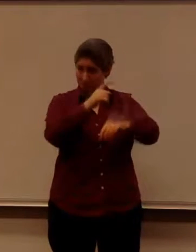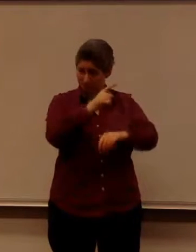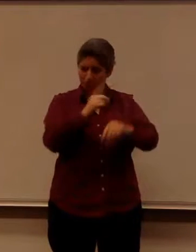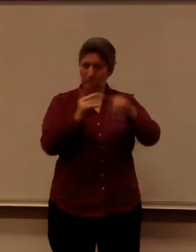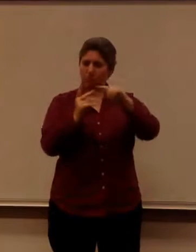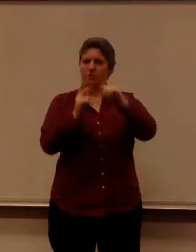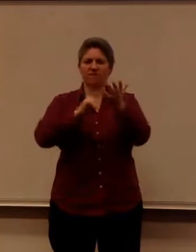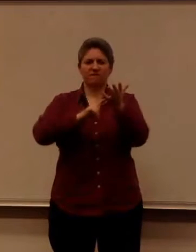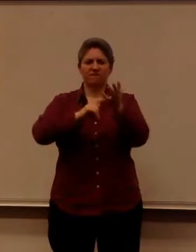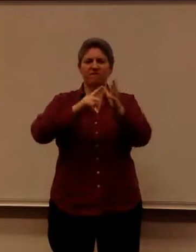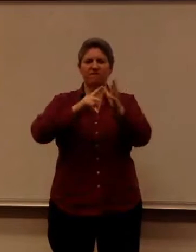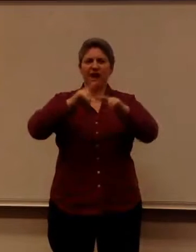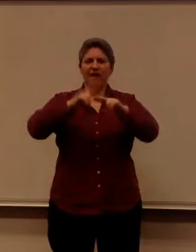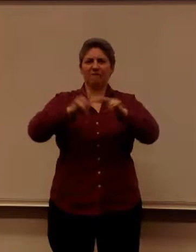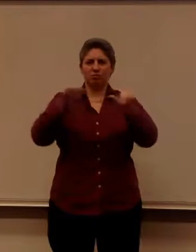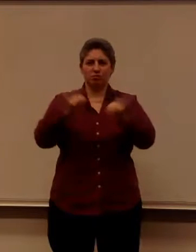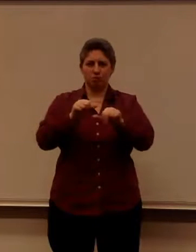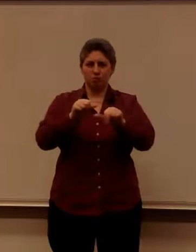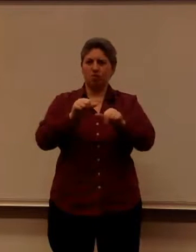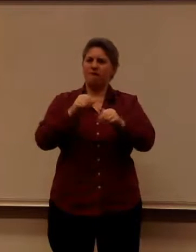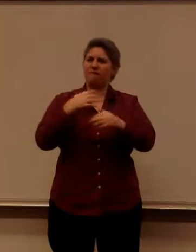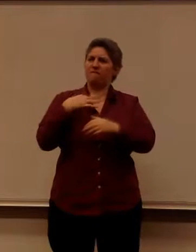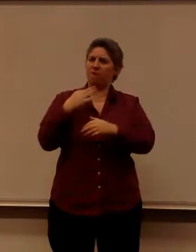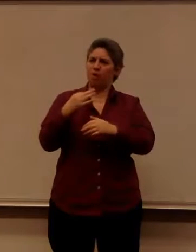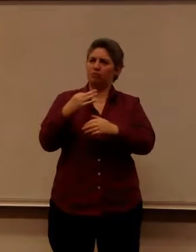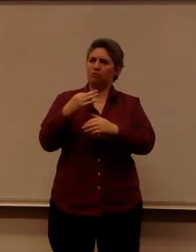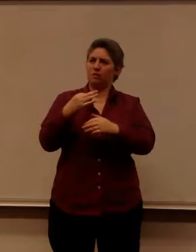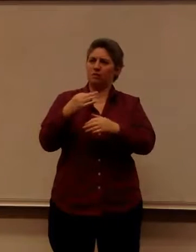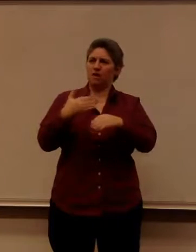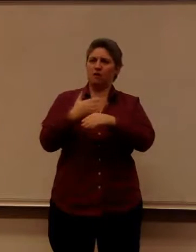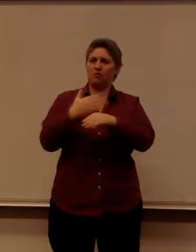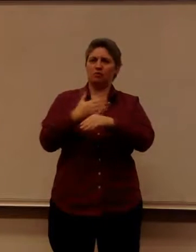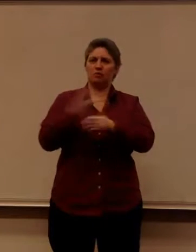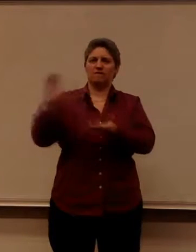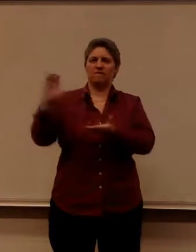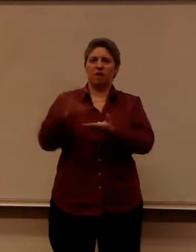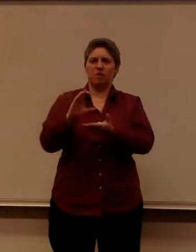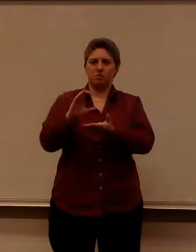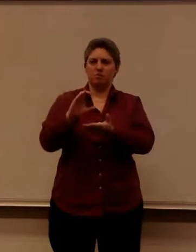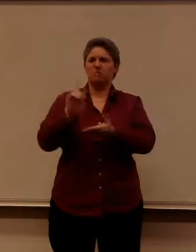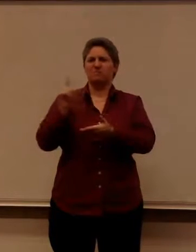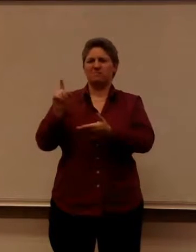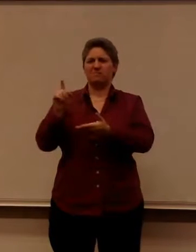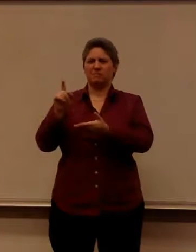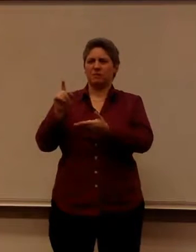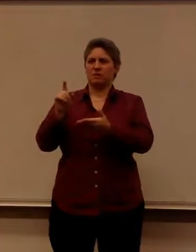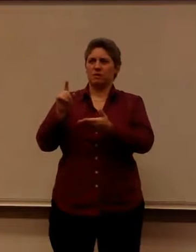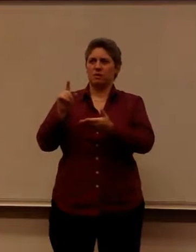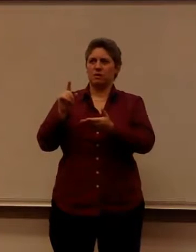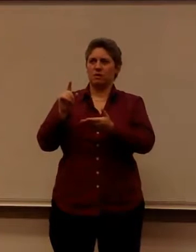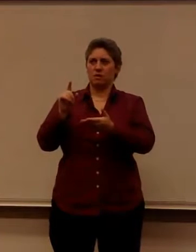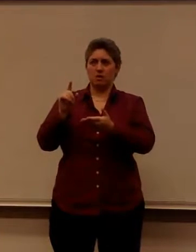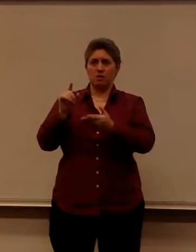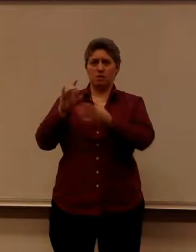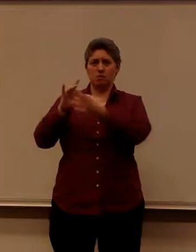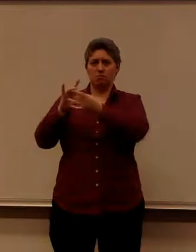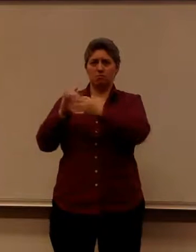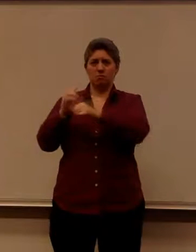there's also Scottish Government, as Helen said she's involved, and BAF is the Voluntary Action Fund.